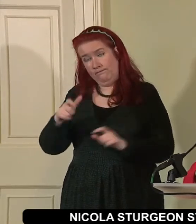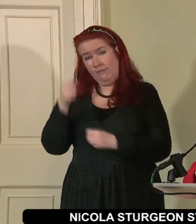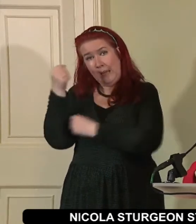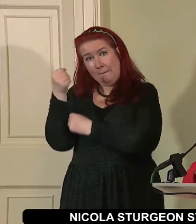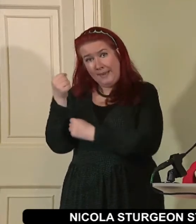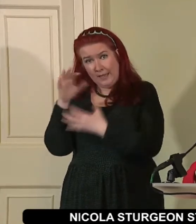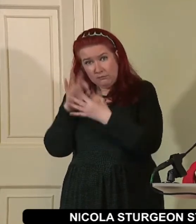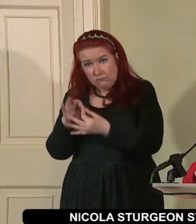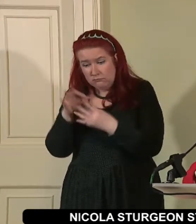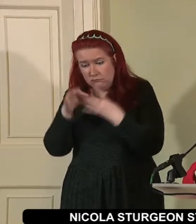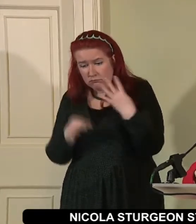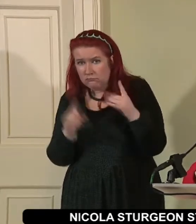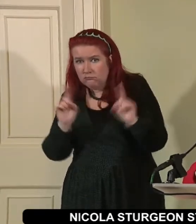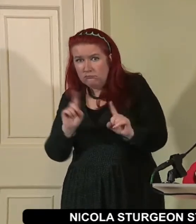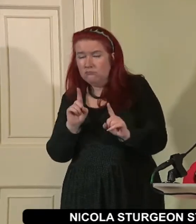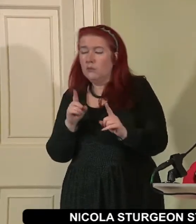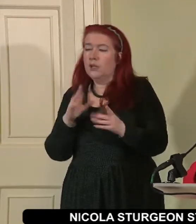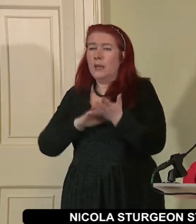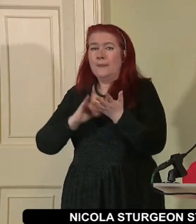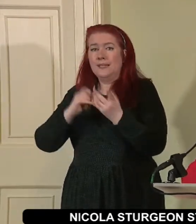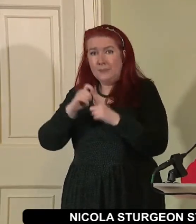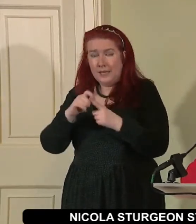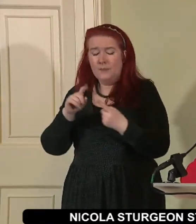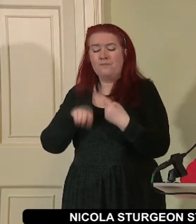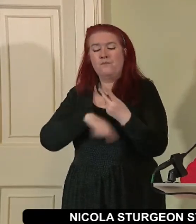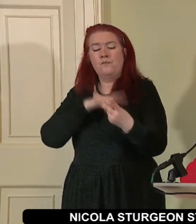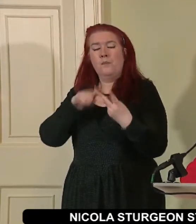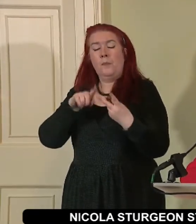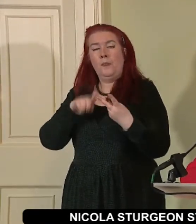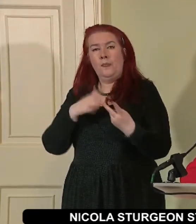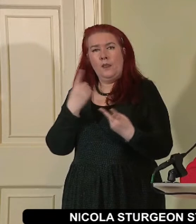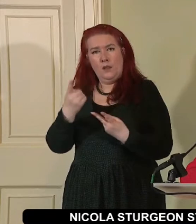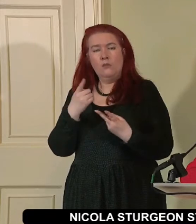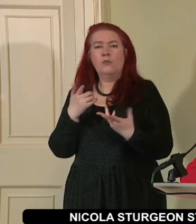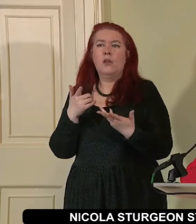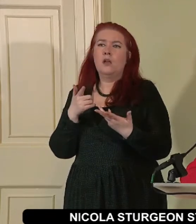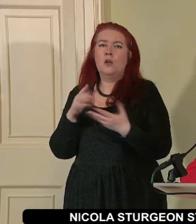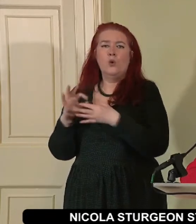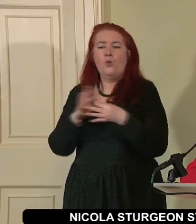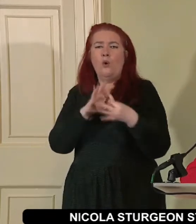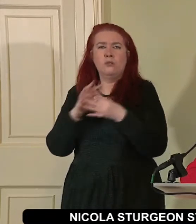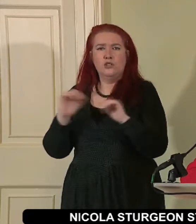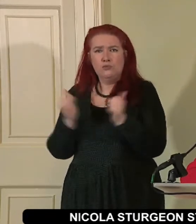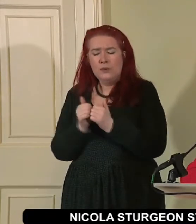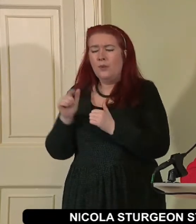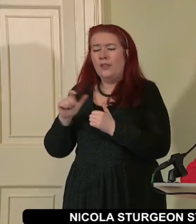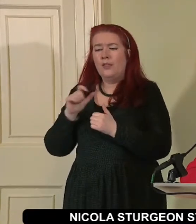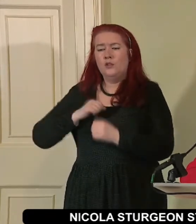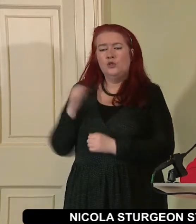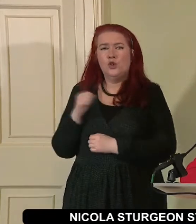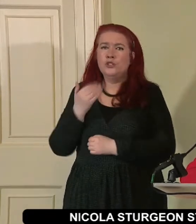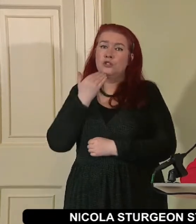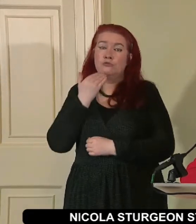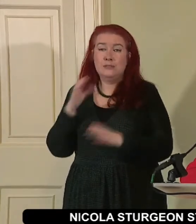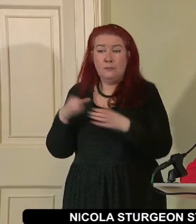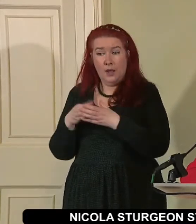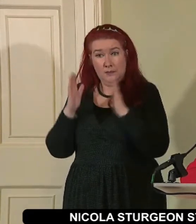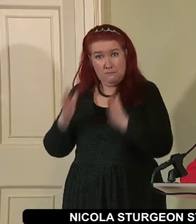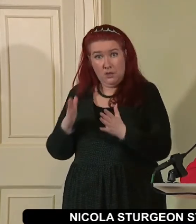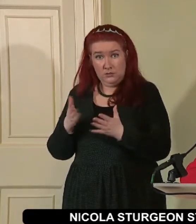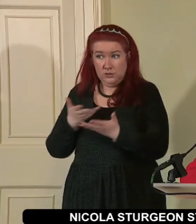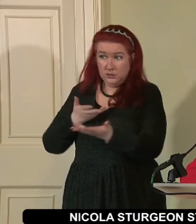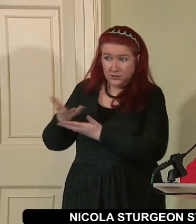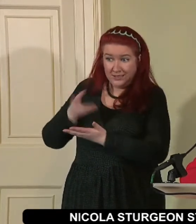on as an MSP? And also, will the cooperation agreement with the Scottish Green Party need to be renegotiated now